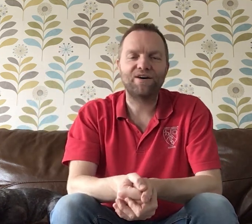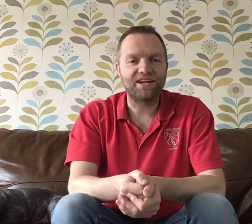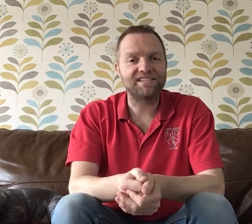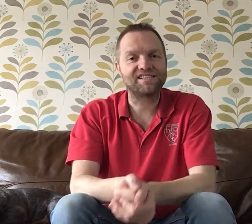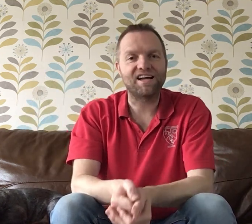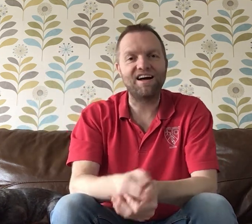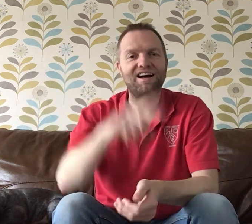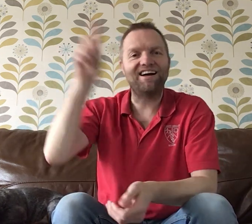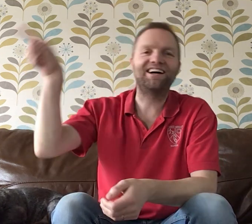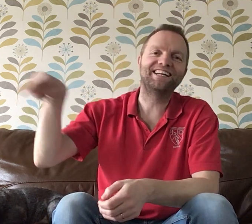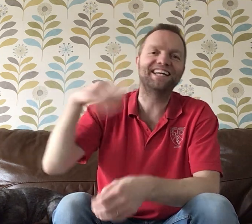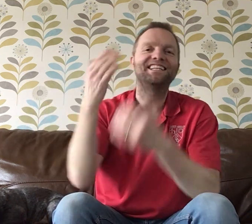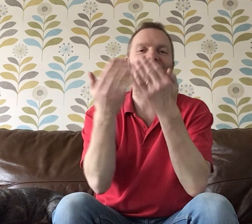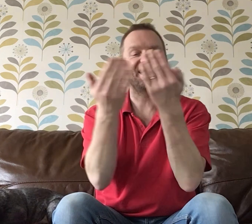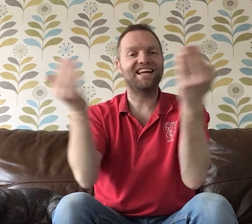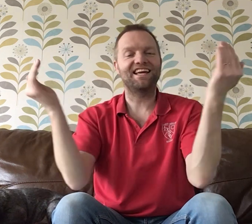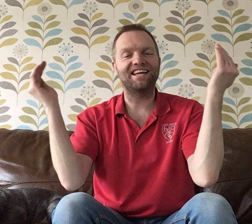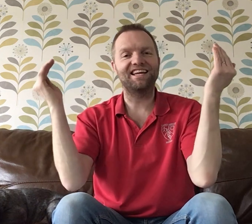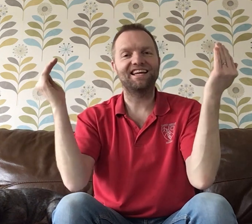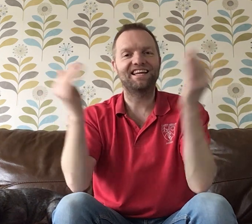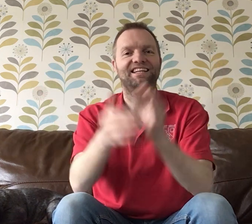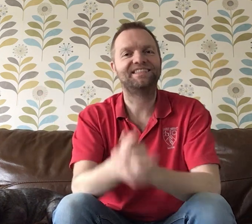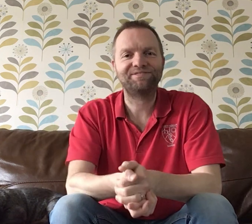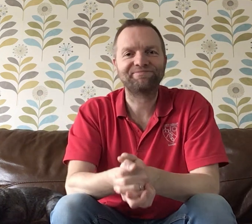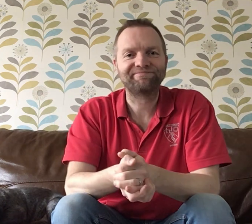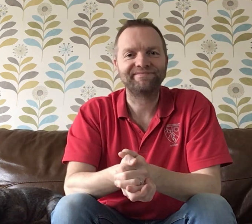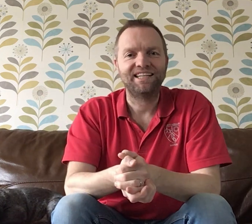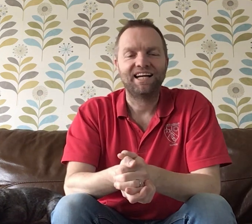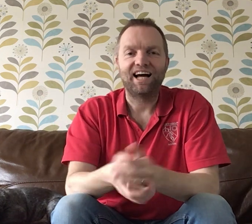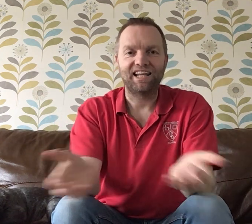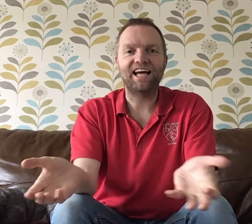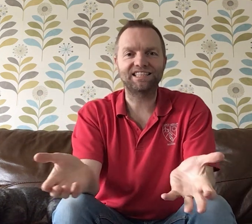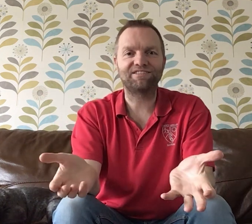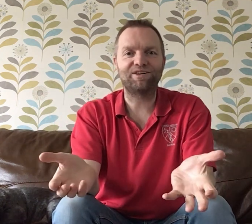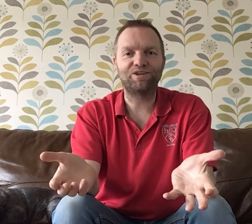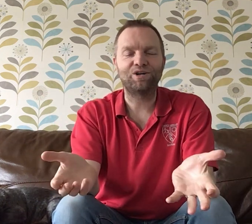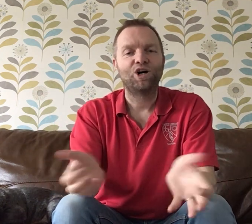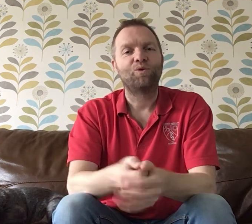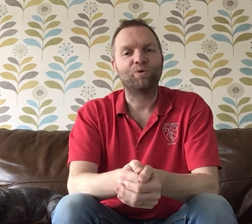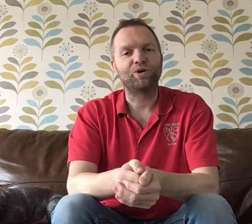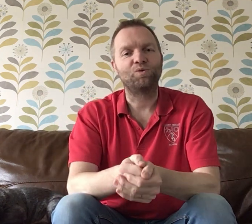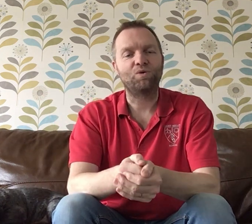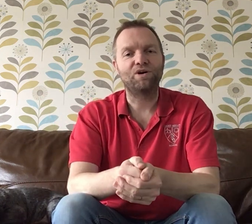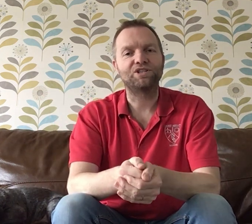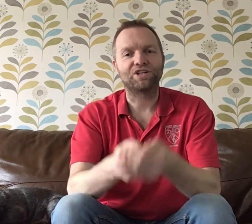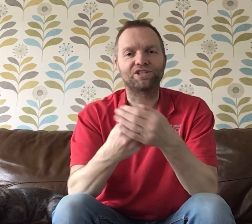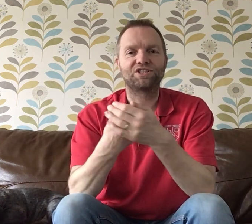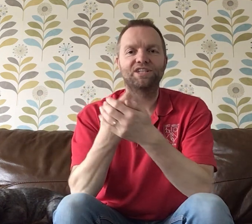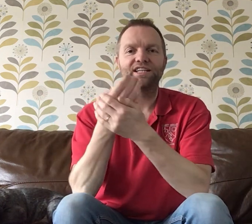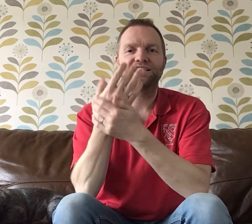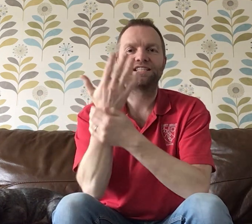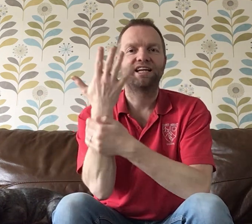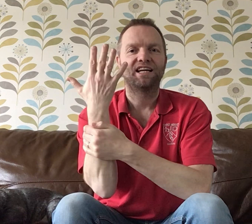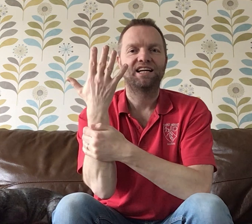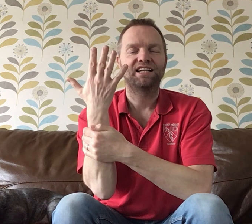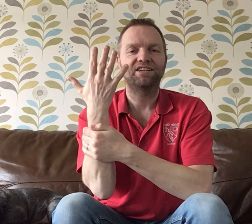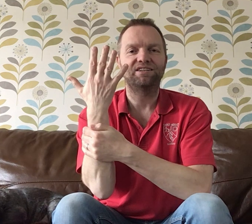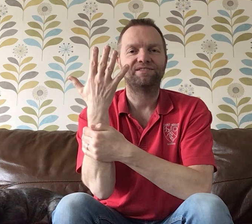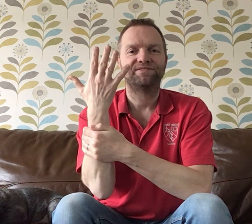a sunny day. And last of all, we're going to watch our seeds grow.